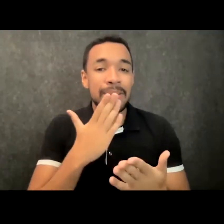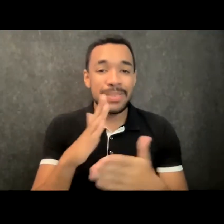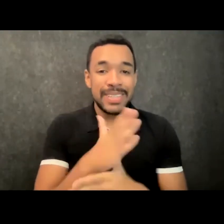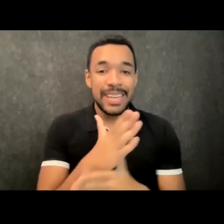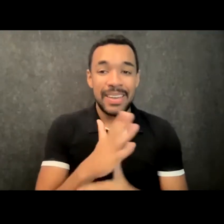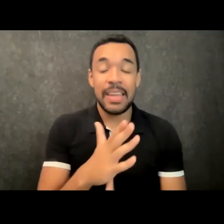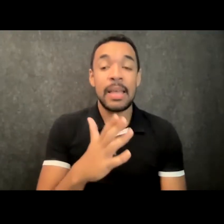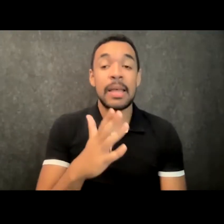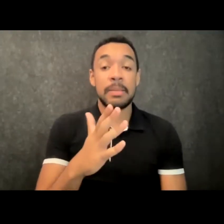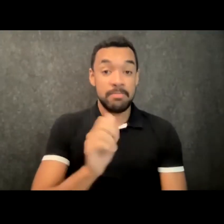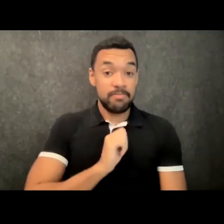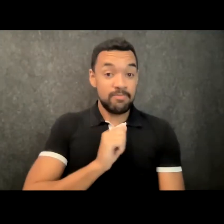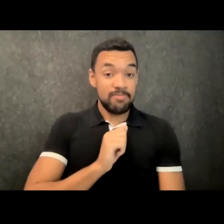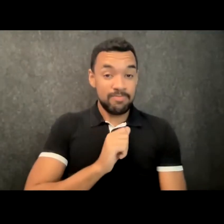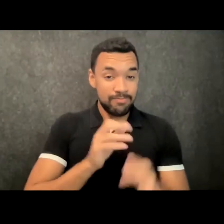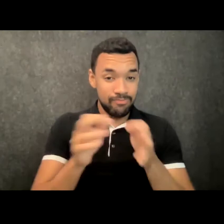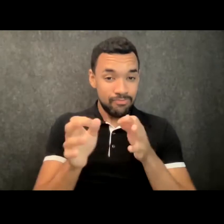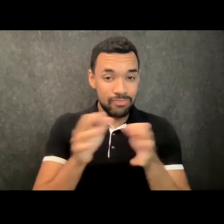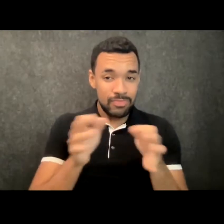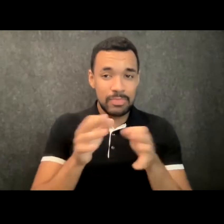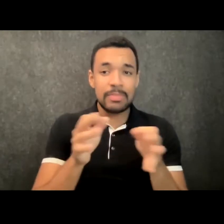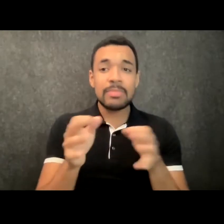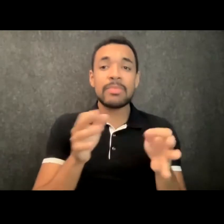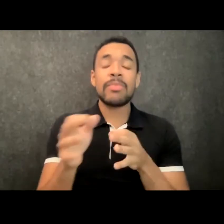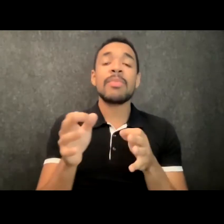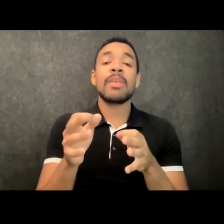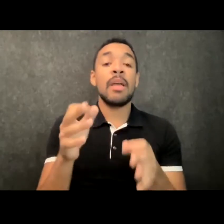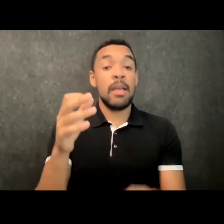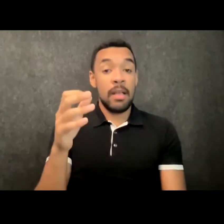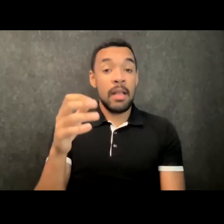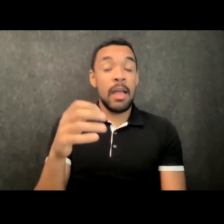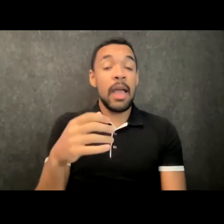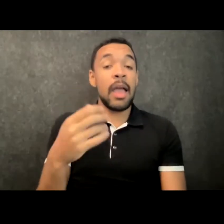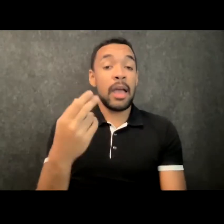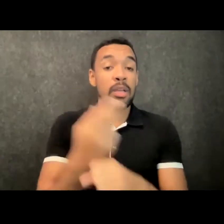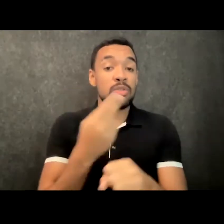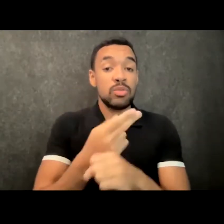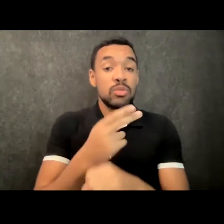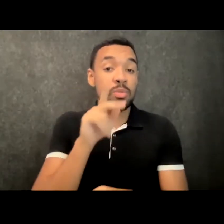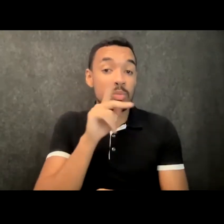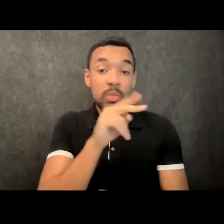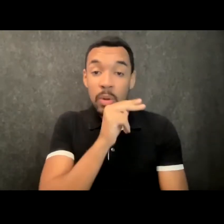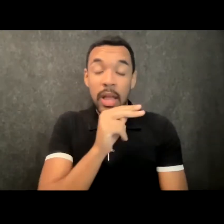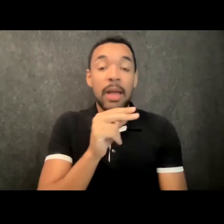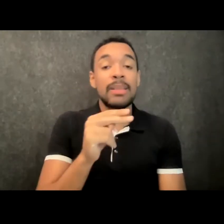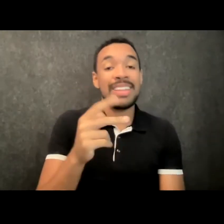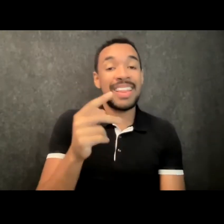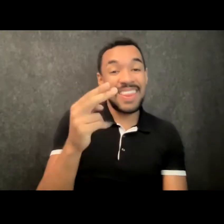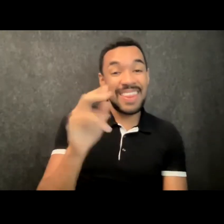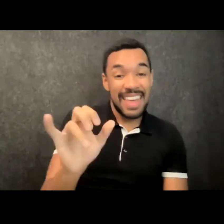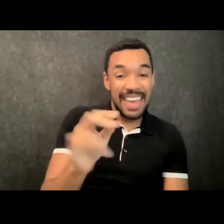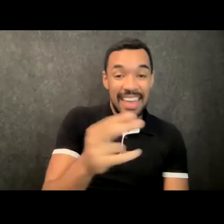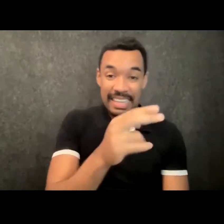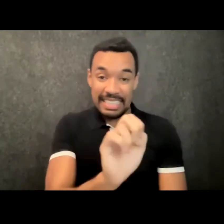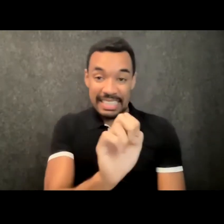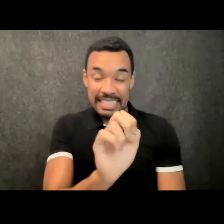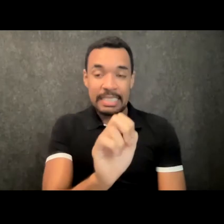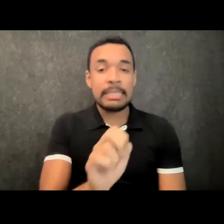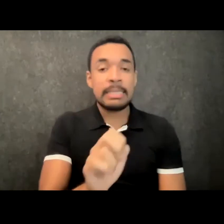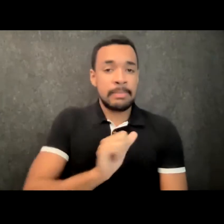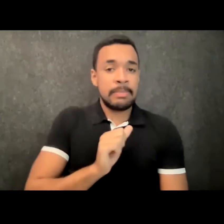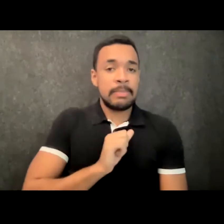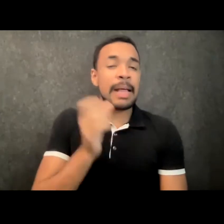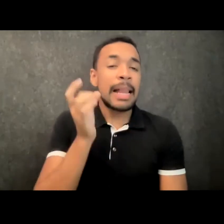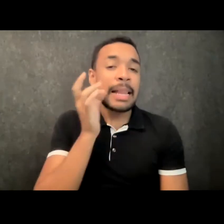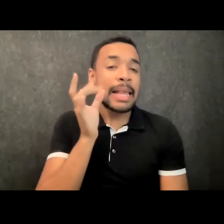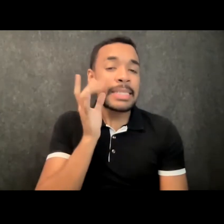he pronouns. I am a light-skinned trans mask Black person wearing black glasses, a pink and